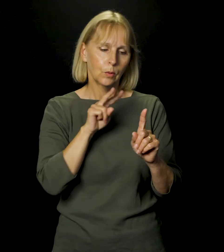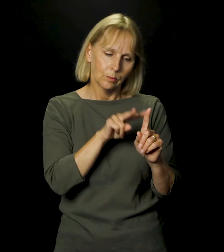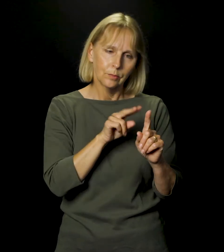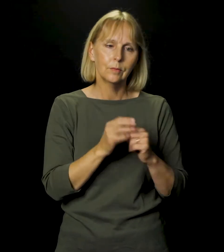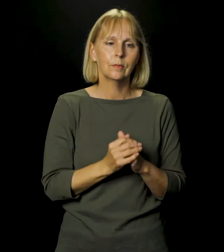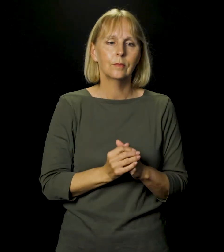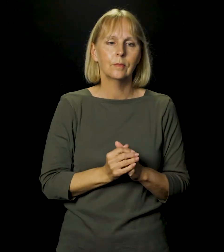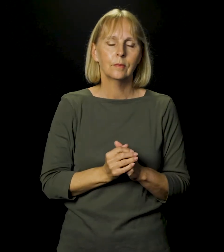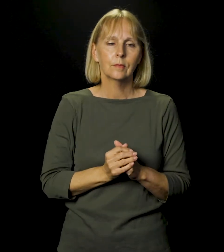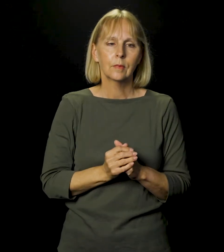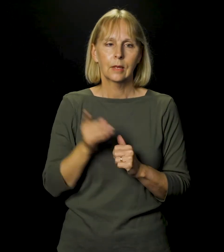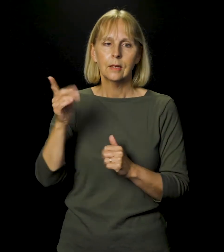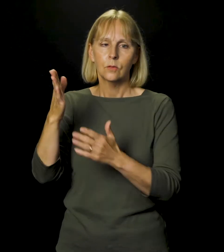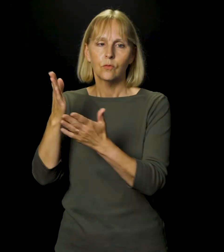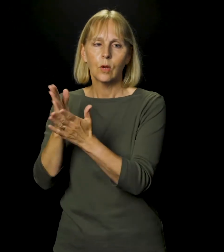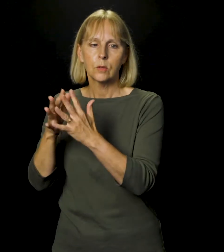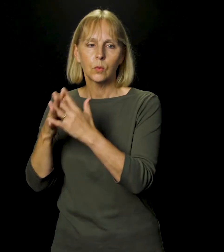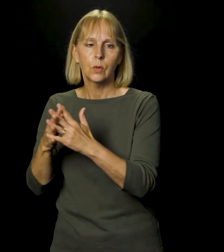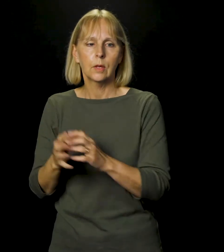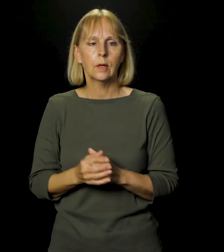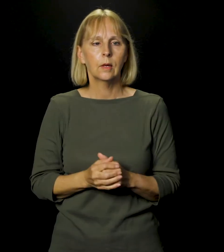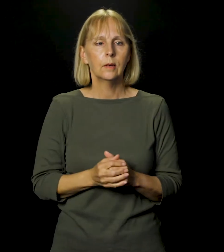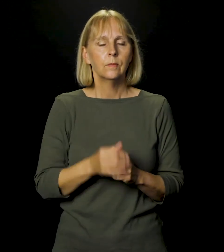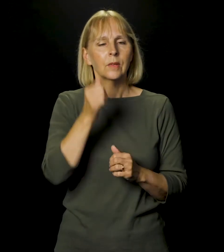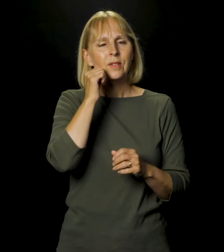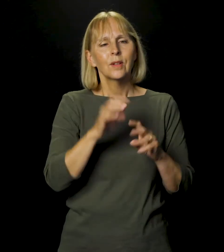And while our world views brokenness as a commodity,